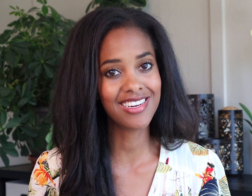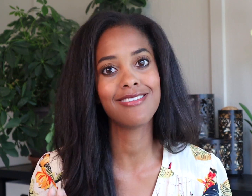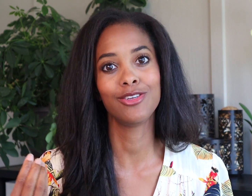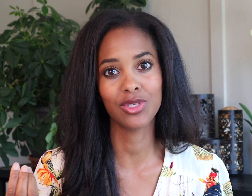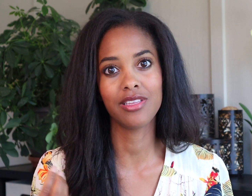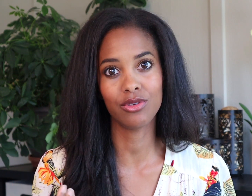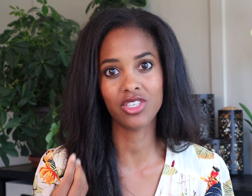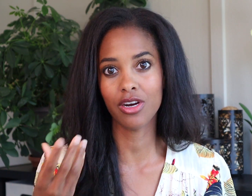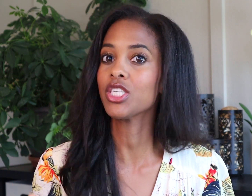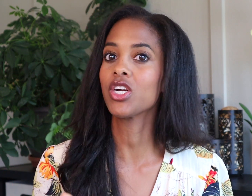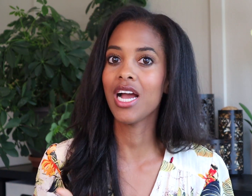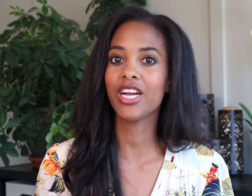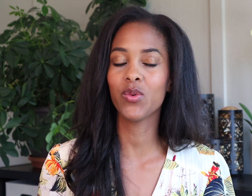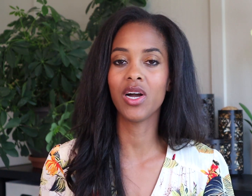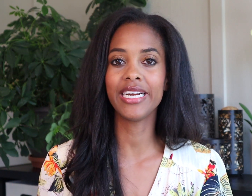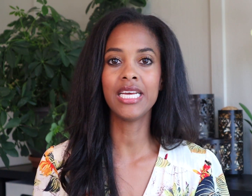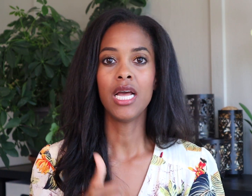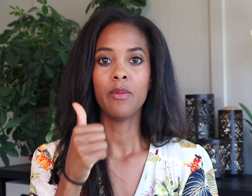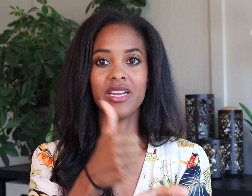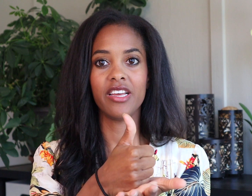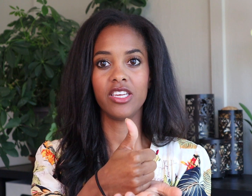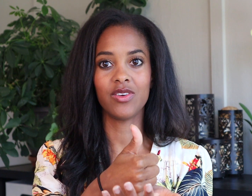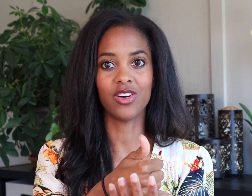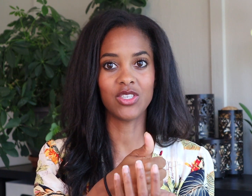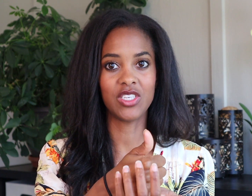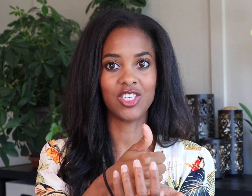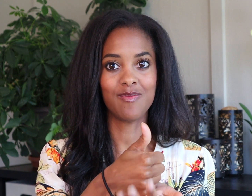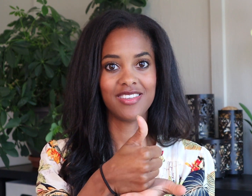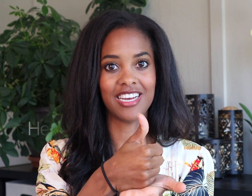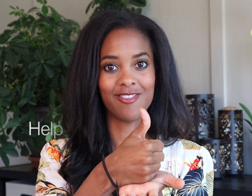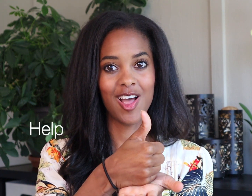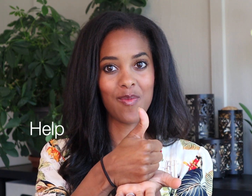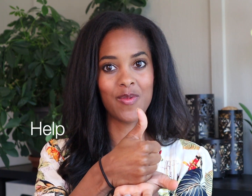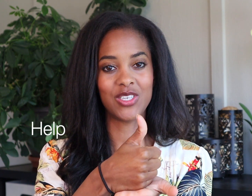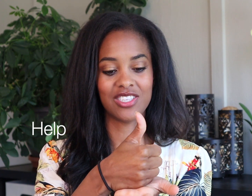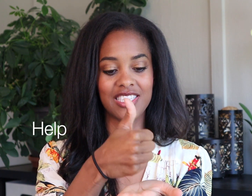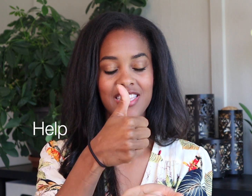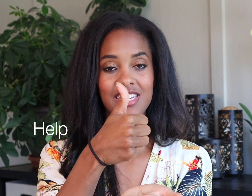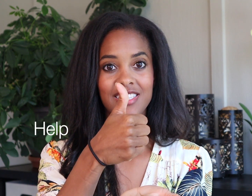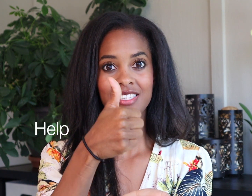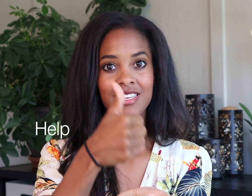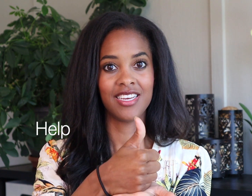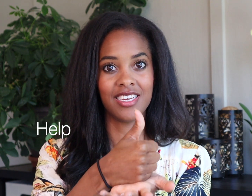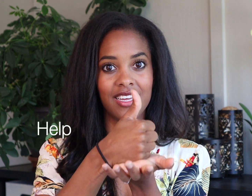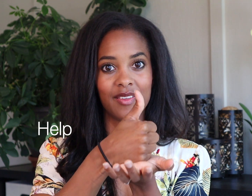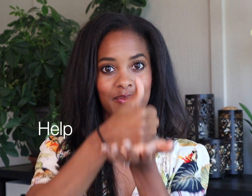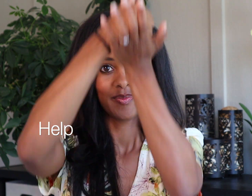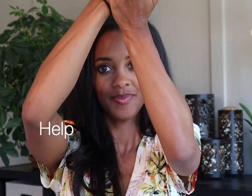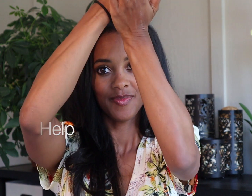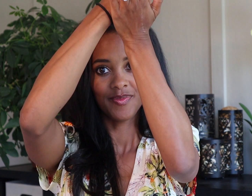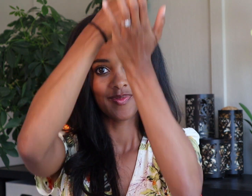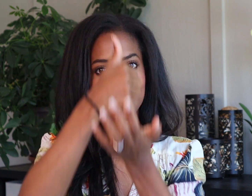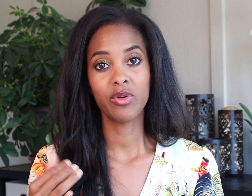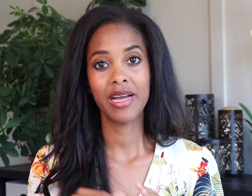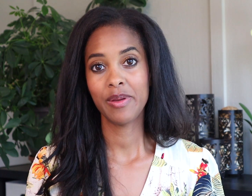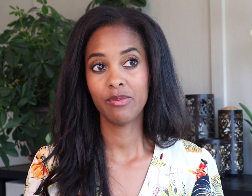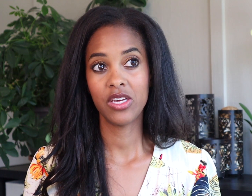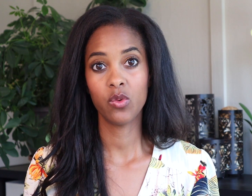and usually they'll start to cry or whine. But you can also teach them the sign for help, which looks like this. When my baby